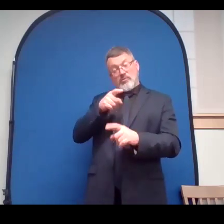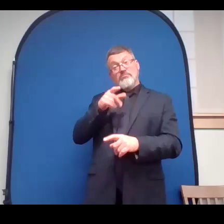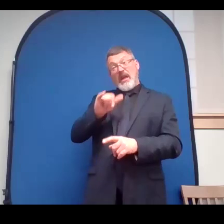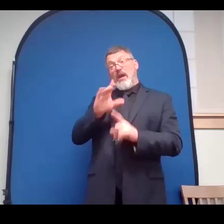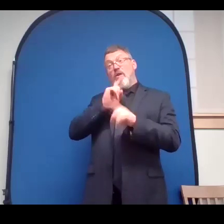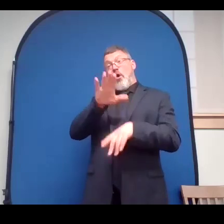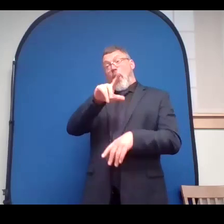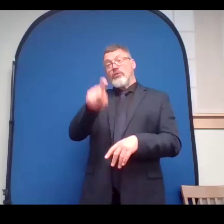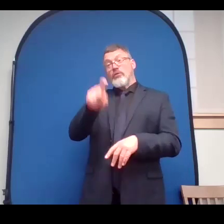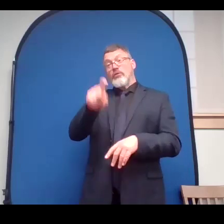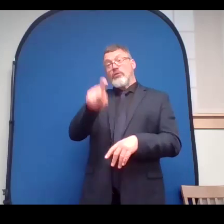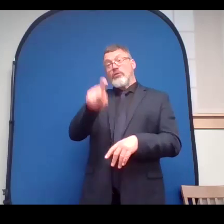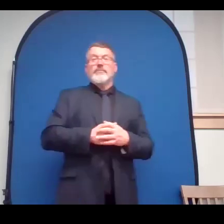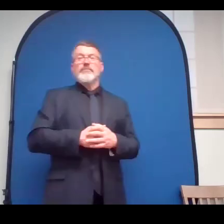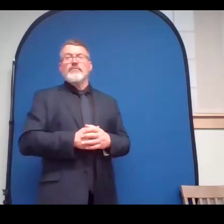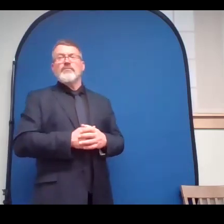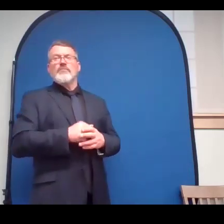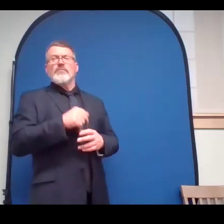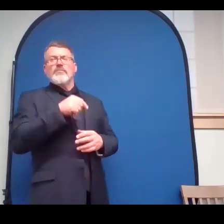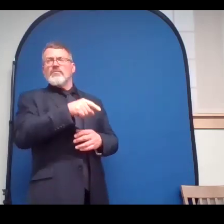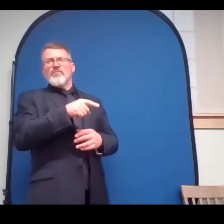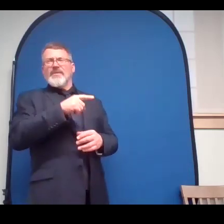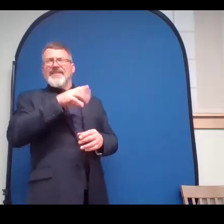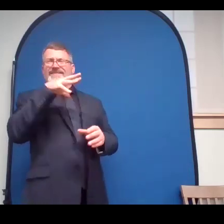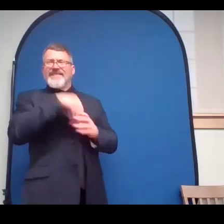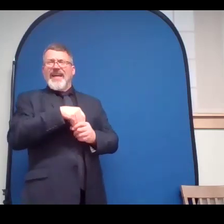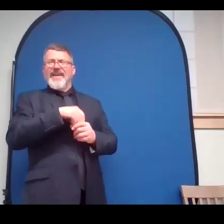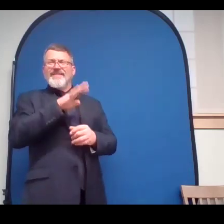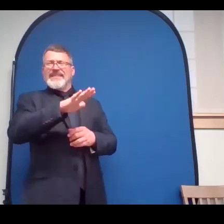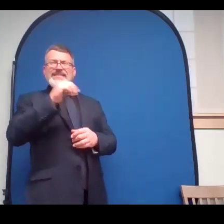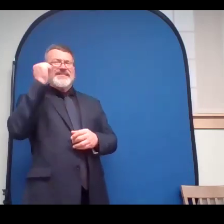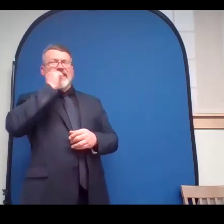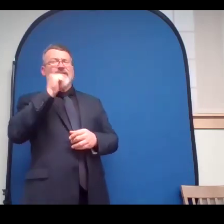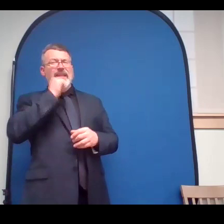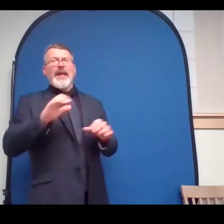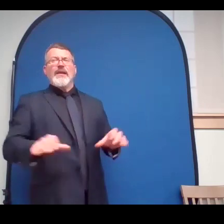in the day-to-day operation or his day-to-day activities relating to that.